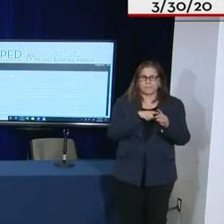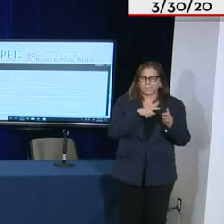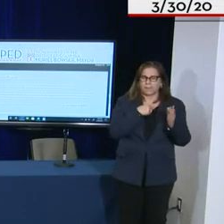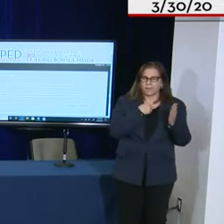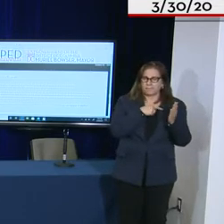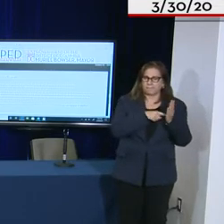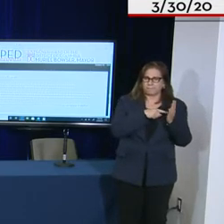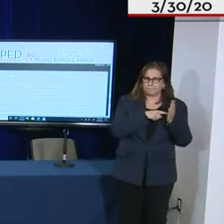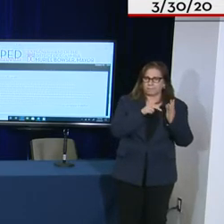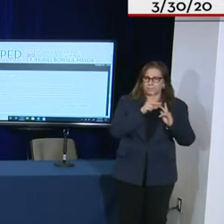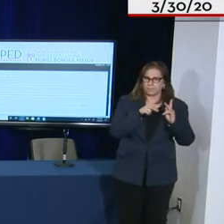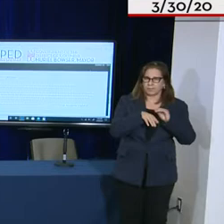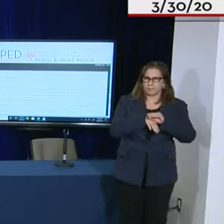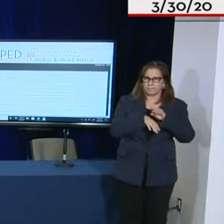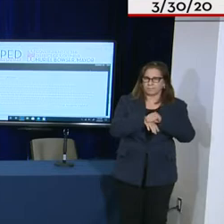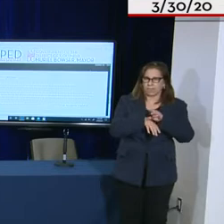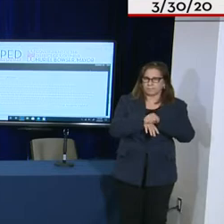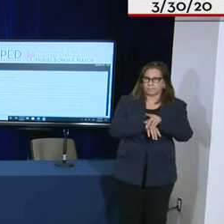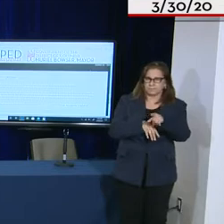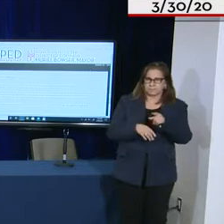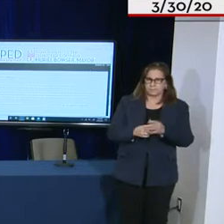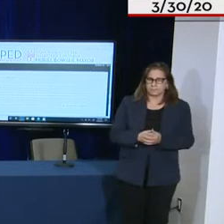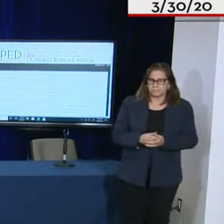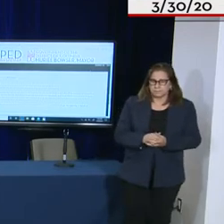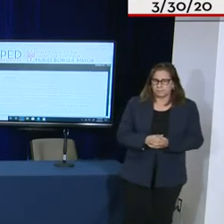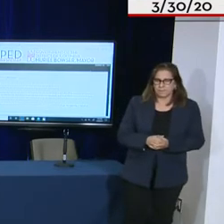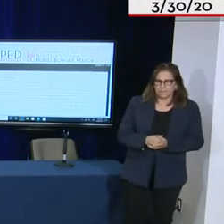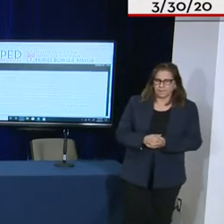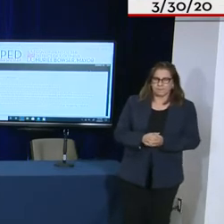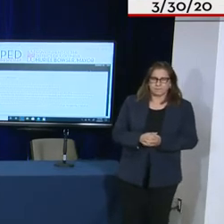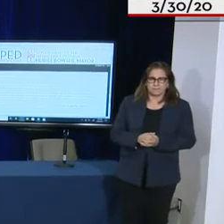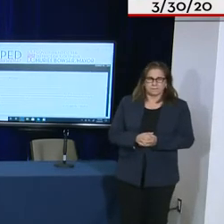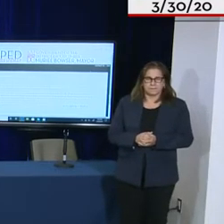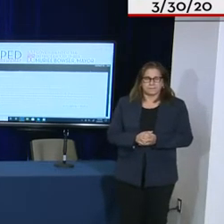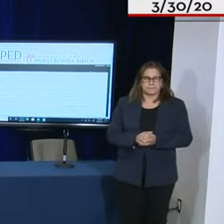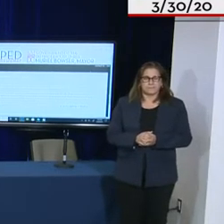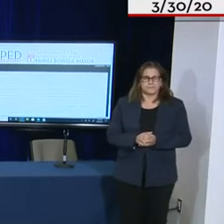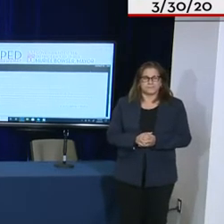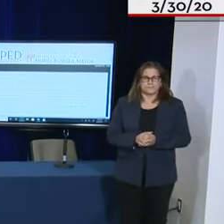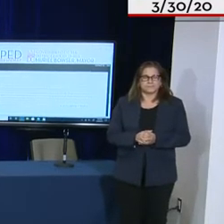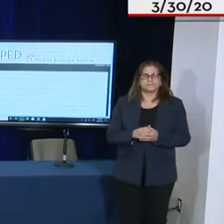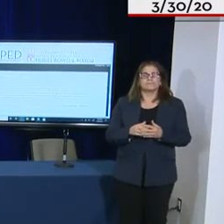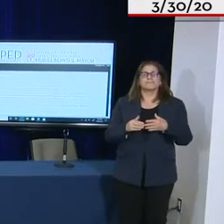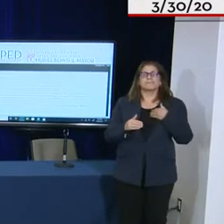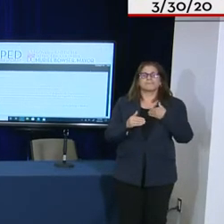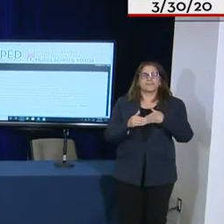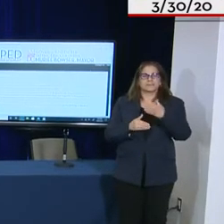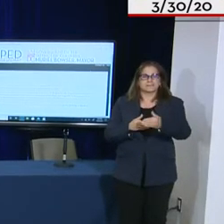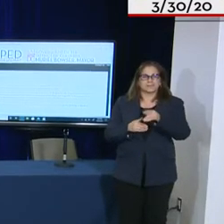that. All right, our next question is Brandon Declet from